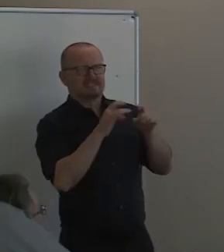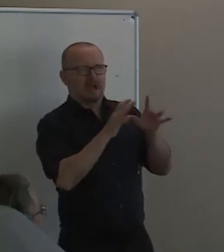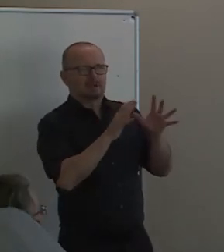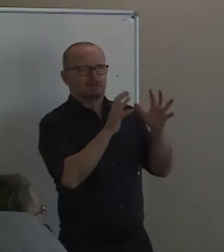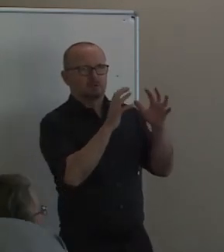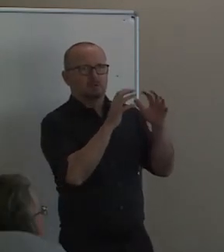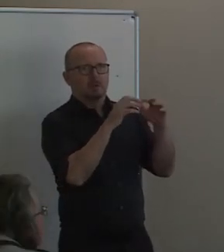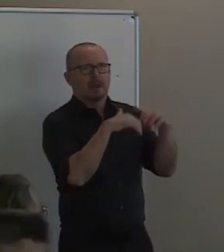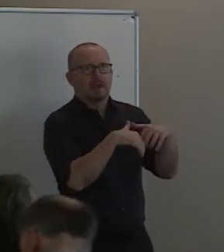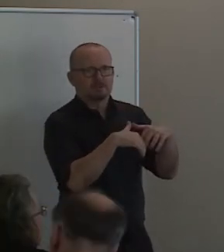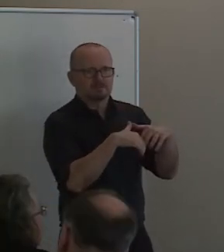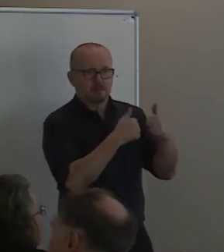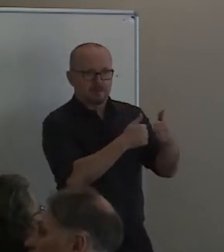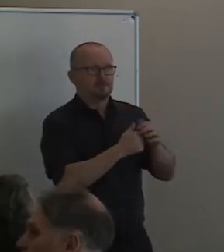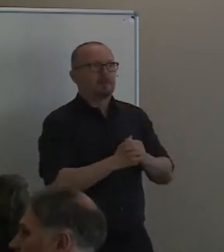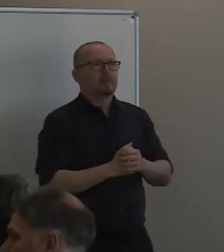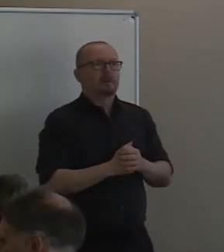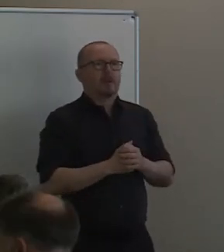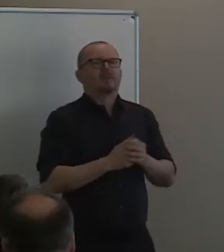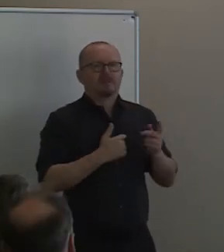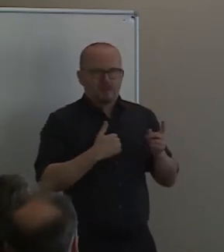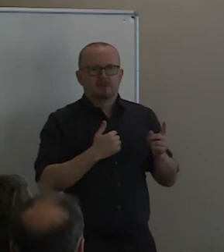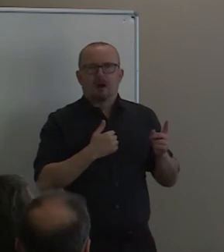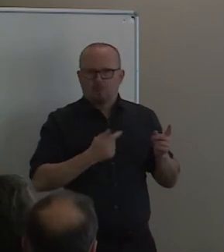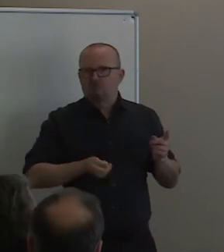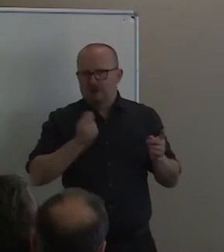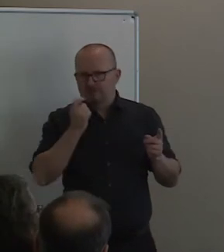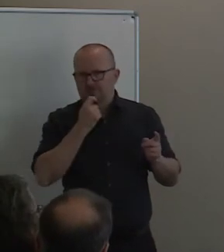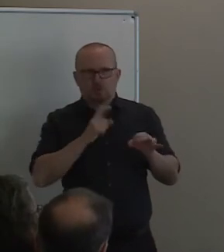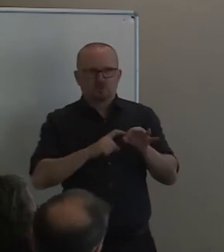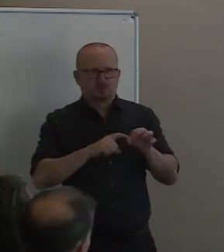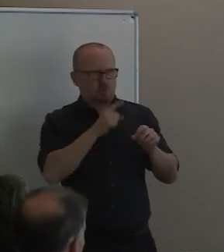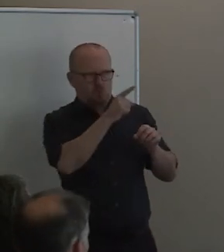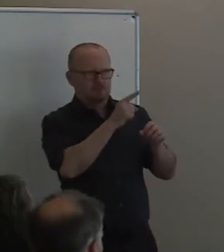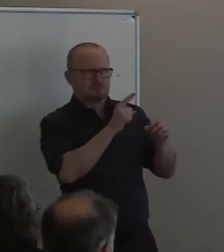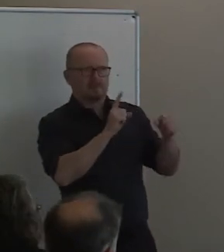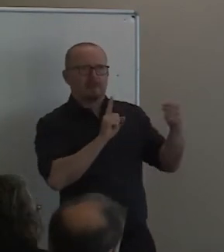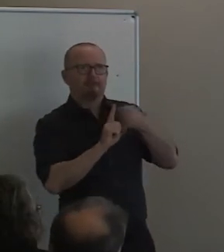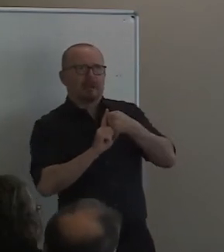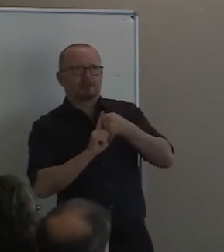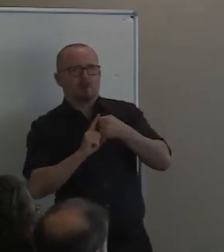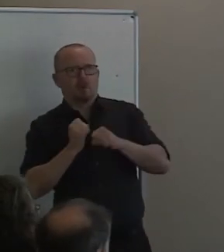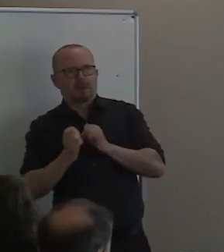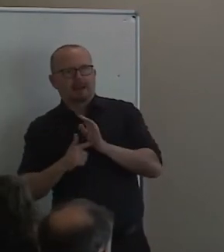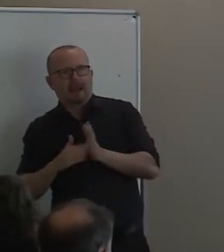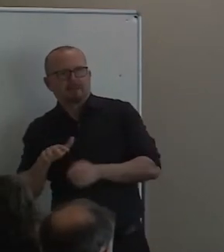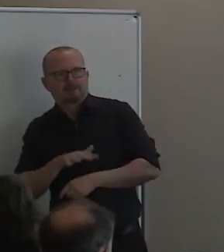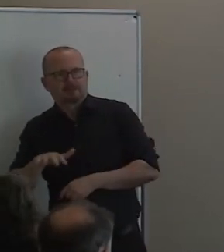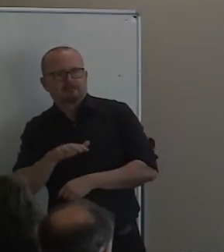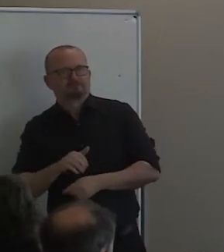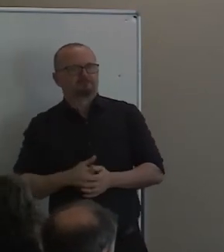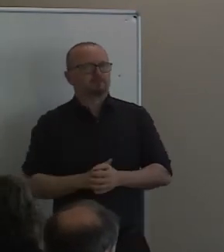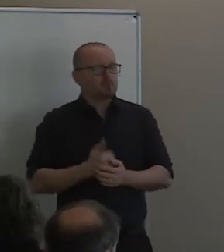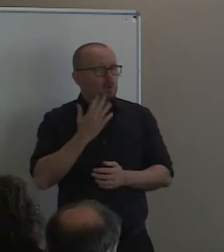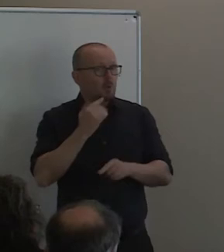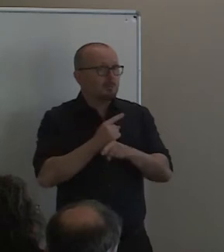by really asking you some questions as well about what this might mean for the GLAM sector. Also, during this talk, when I say technology or tech, I'm really